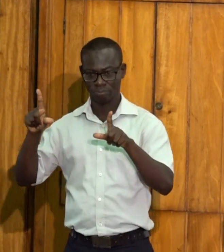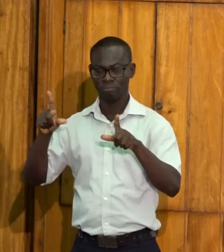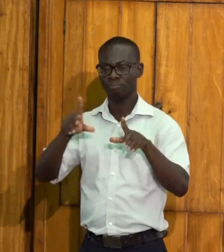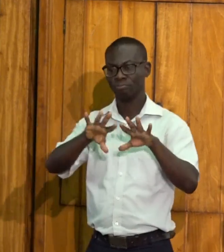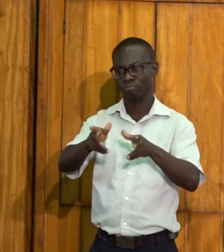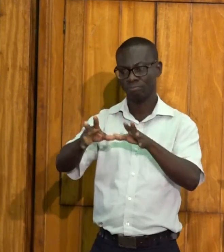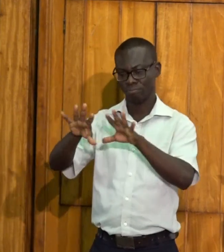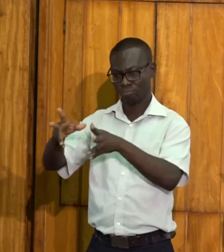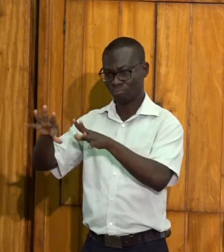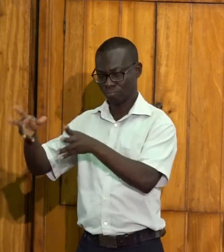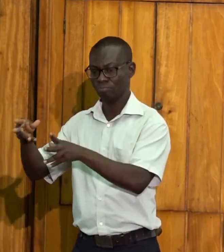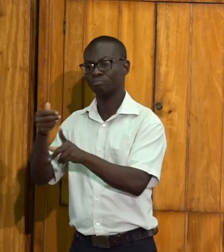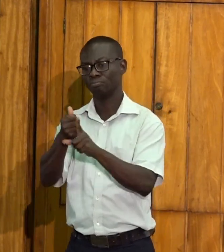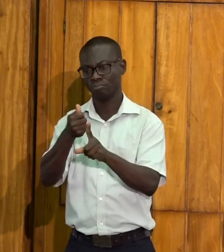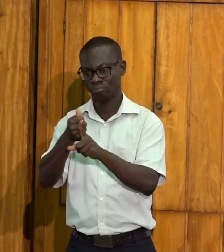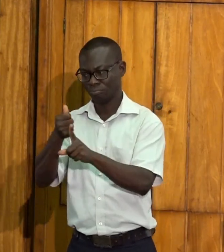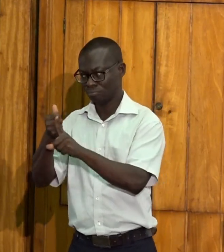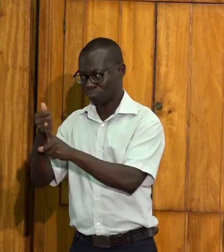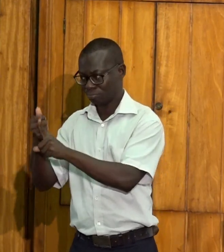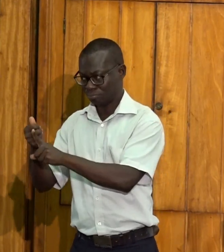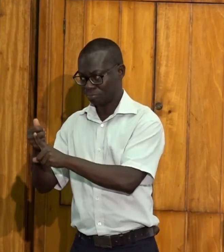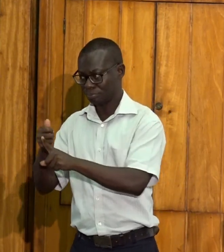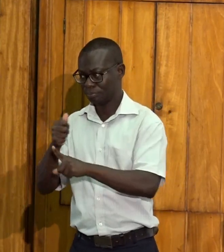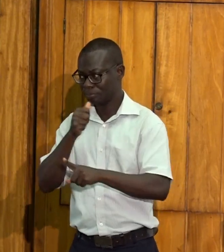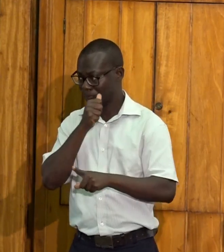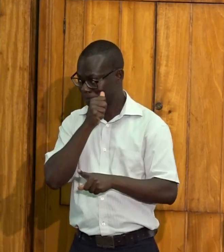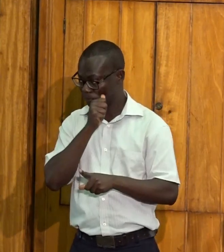communities themselves.